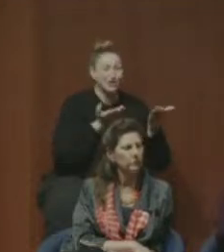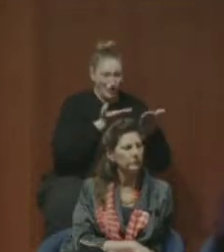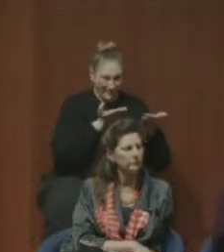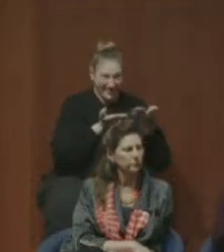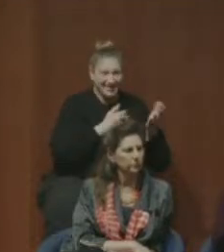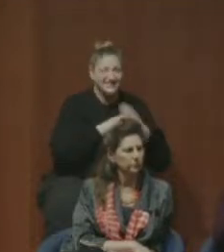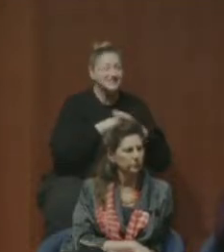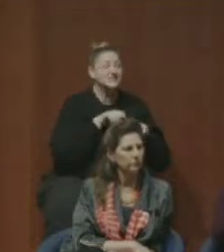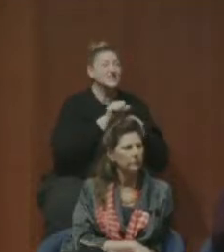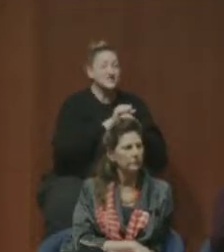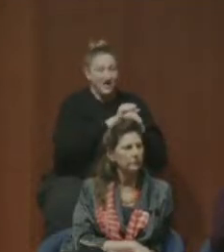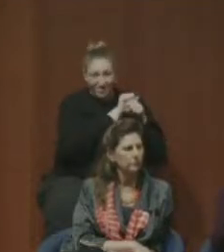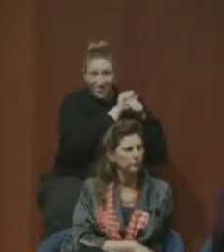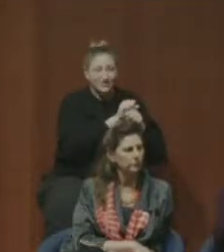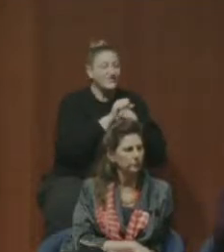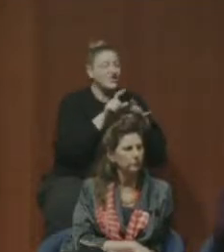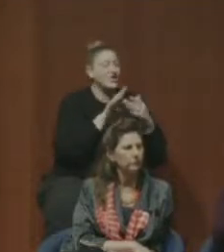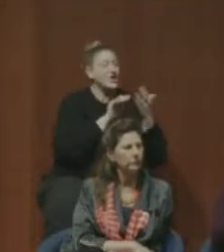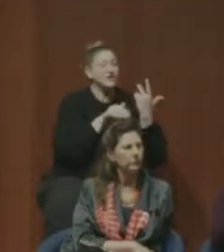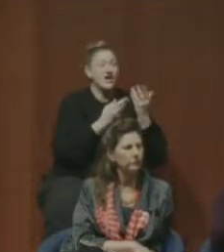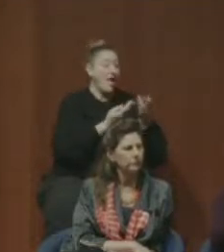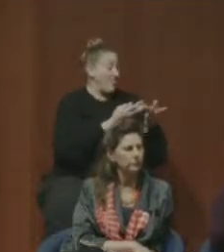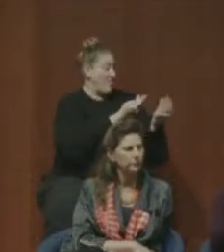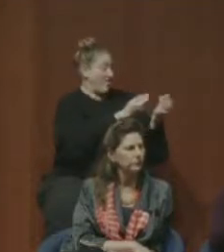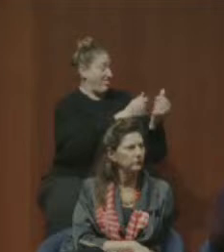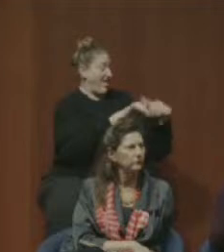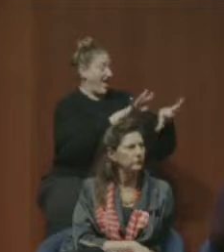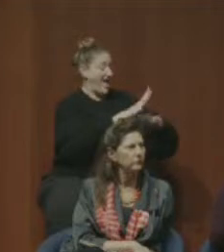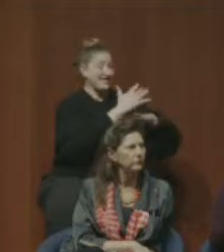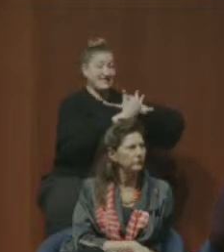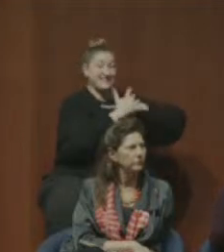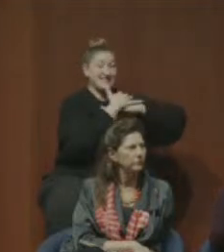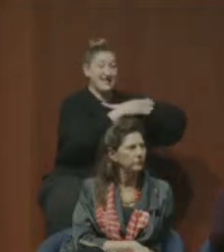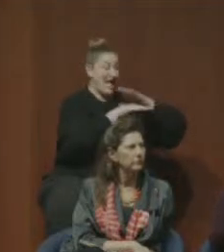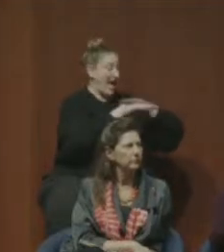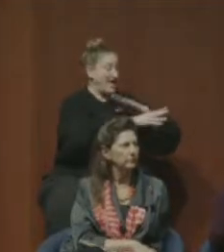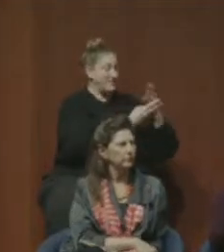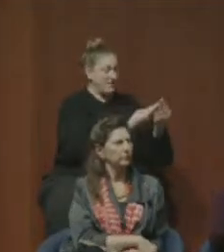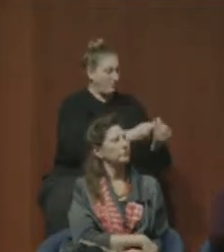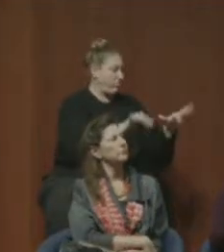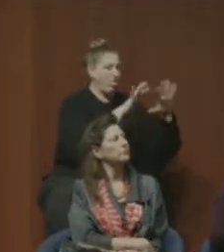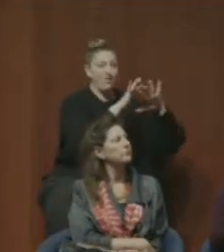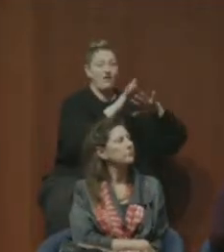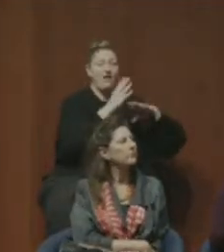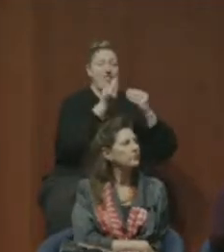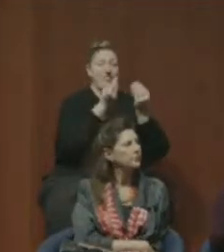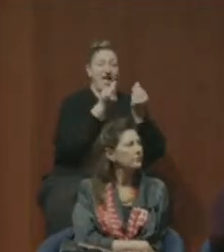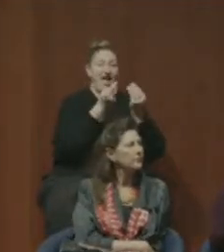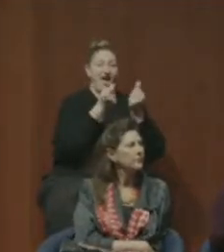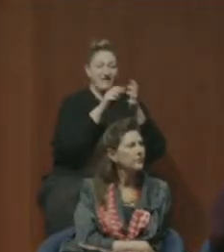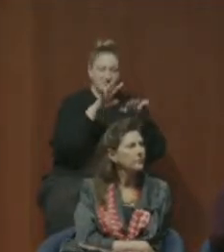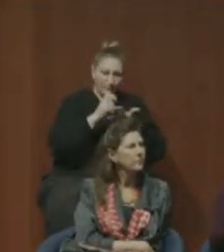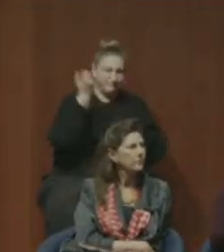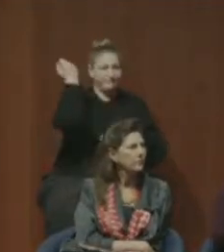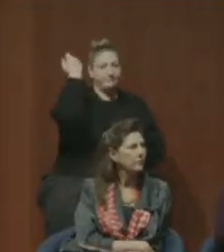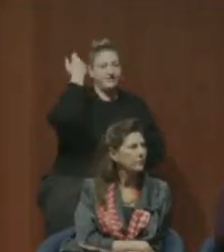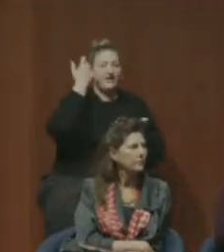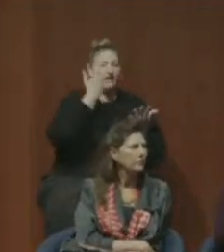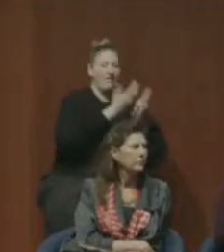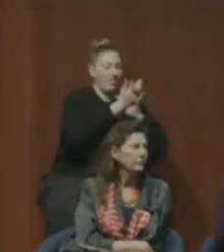the loss of land, the loss of sea access. I feel like, and all of those processes have very